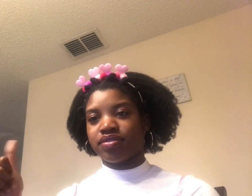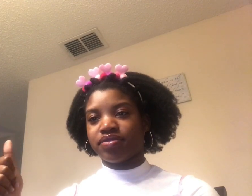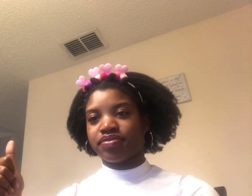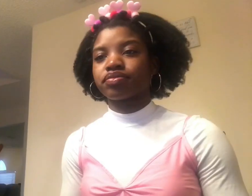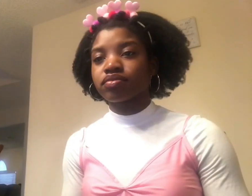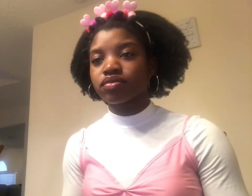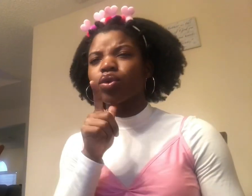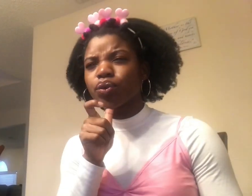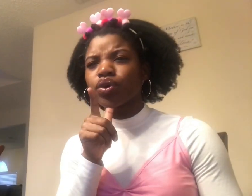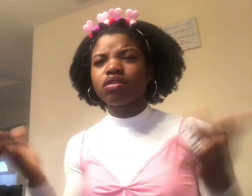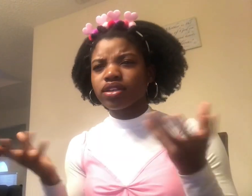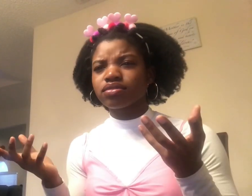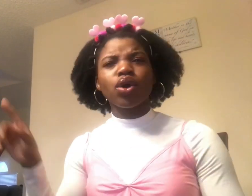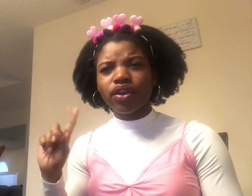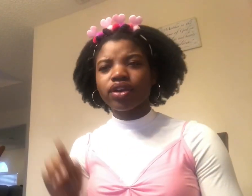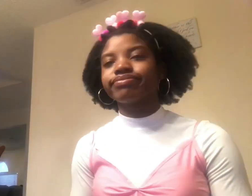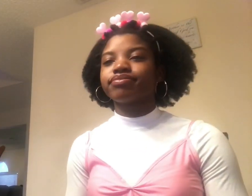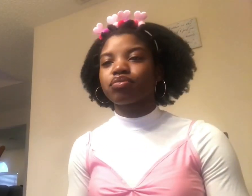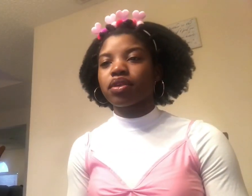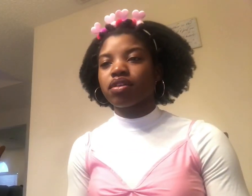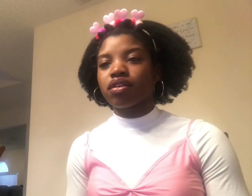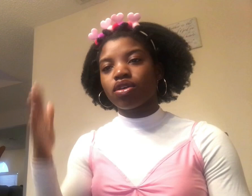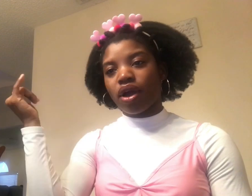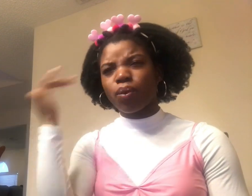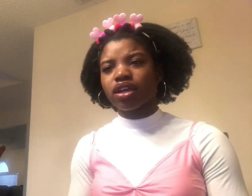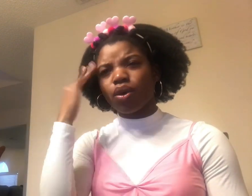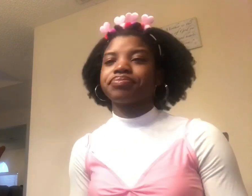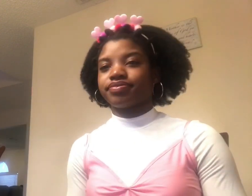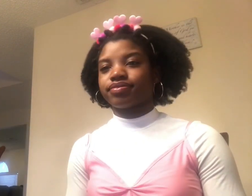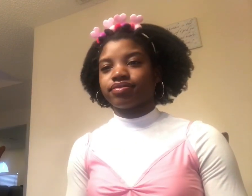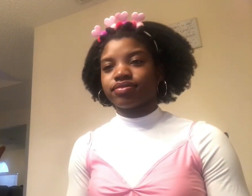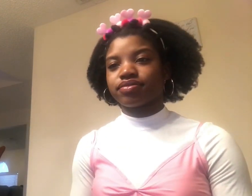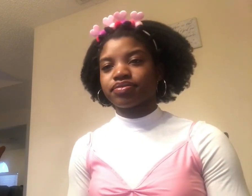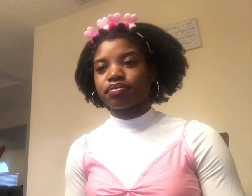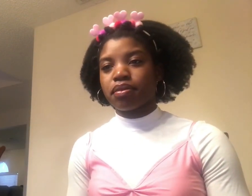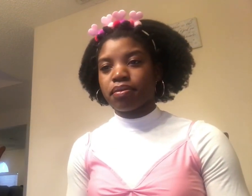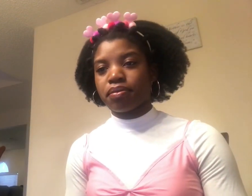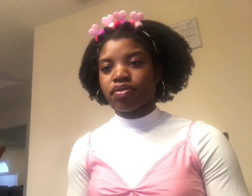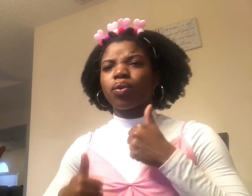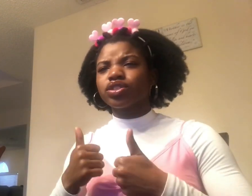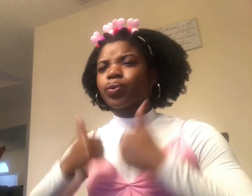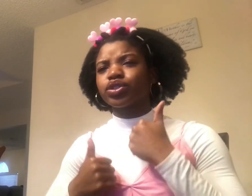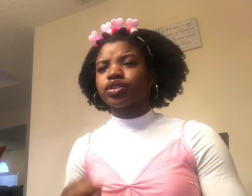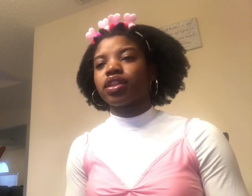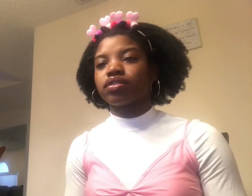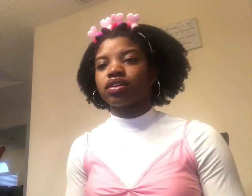this part is just a quick review of some of the signs that we learn during our first session as you can see we